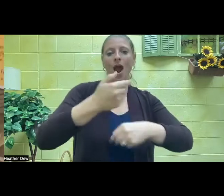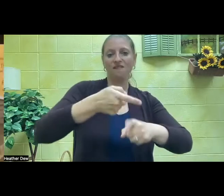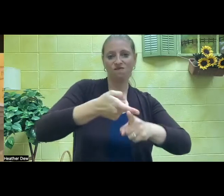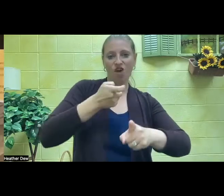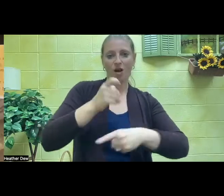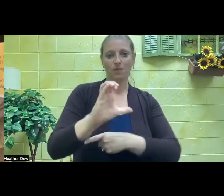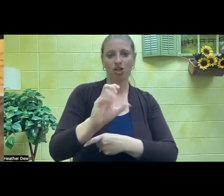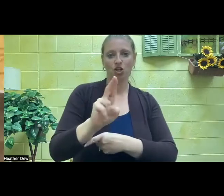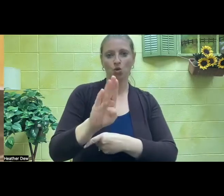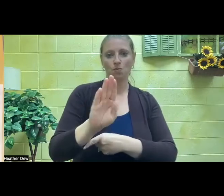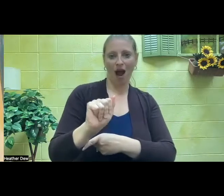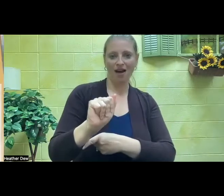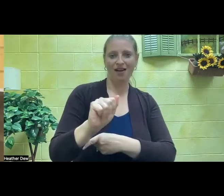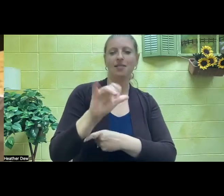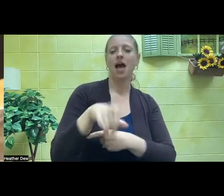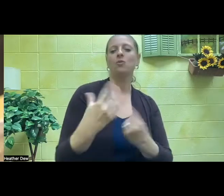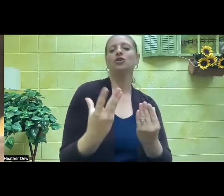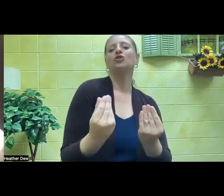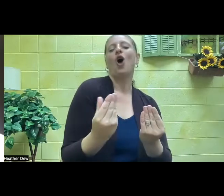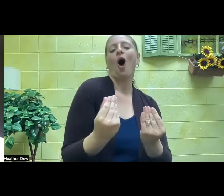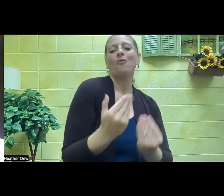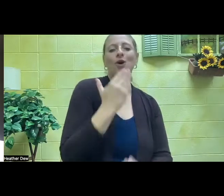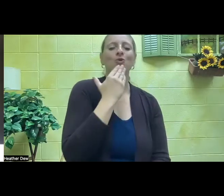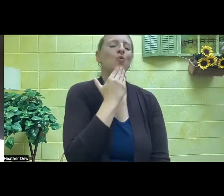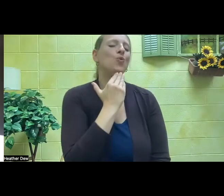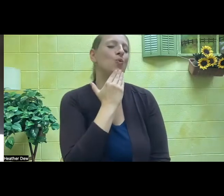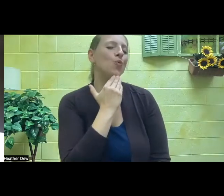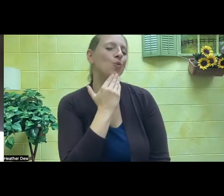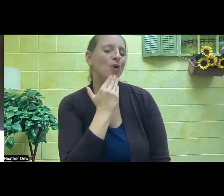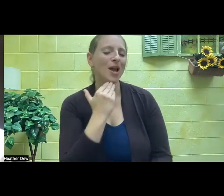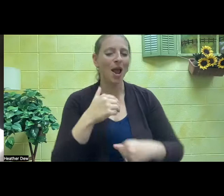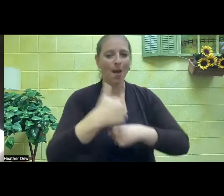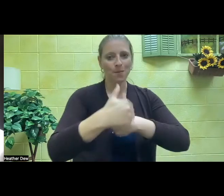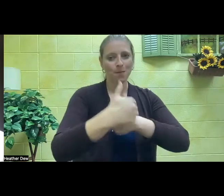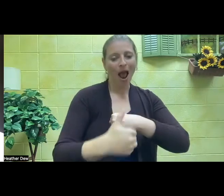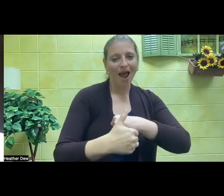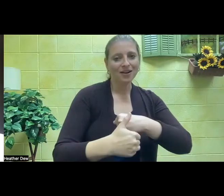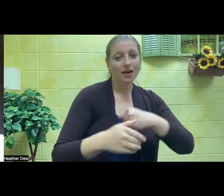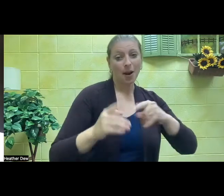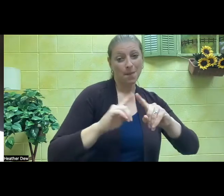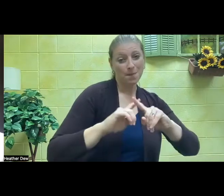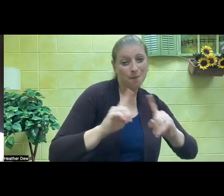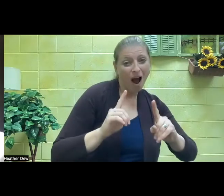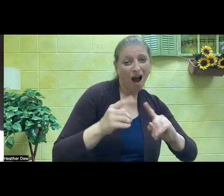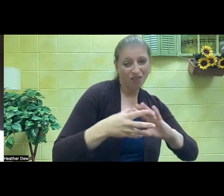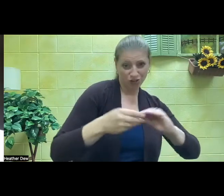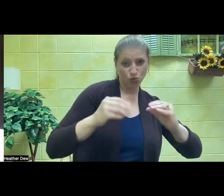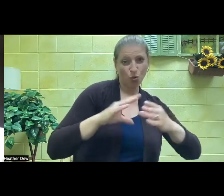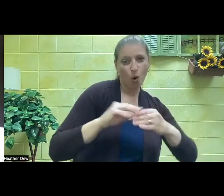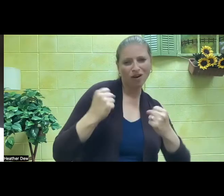sweet. Looks like that. Yummy. The story Papan told that time, though, was a little